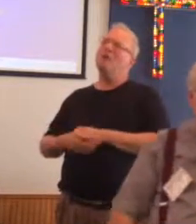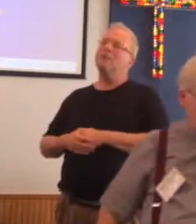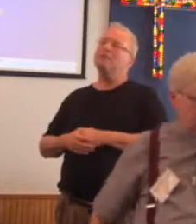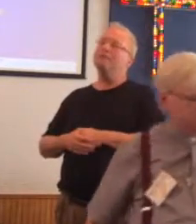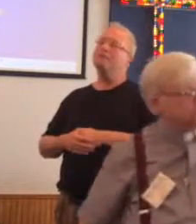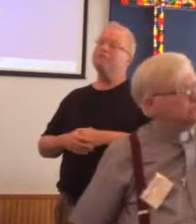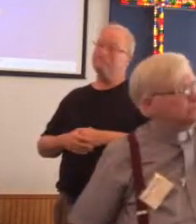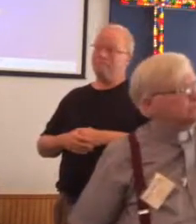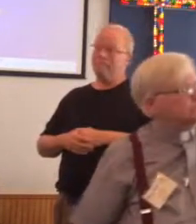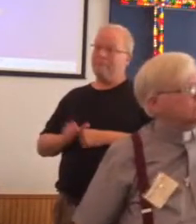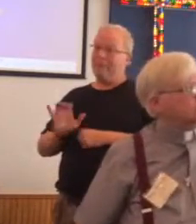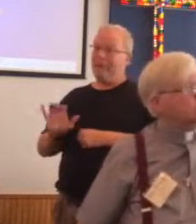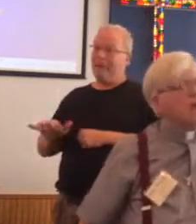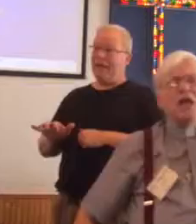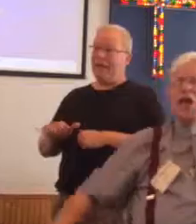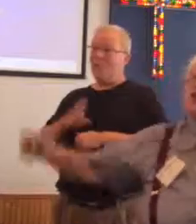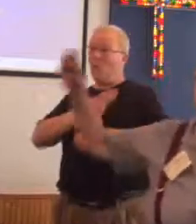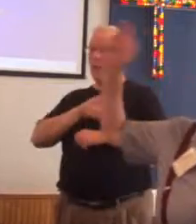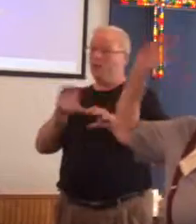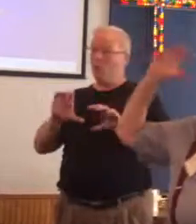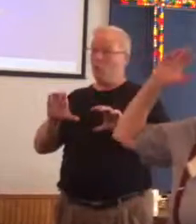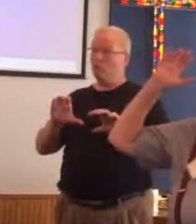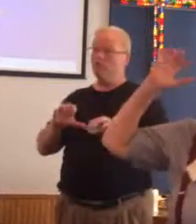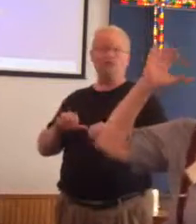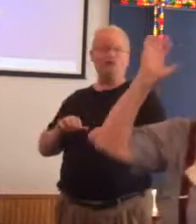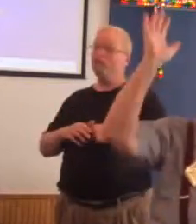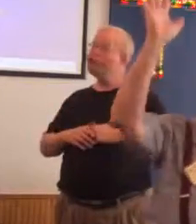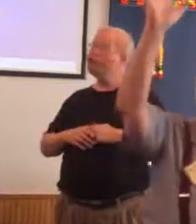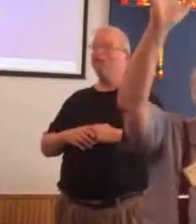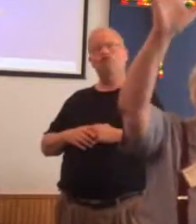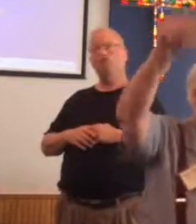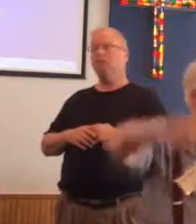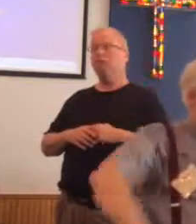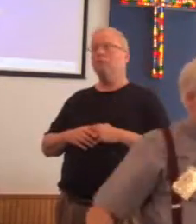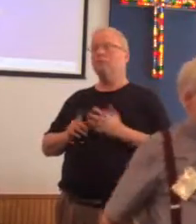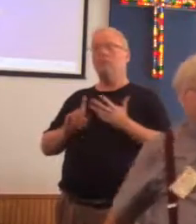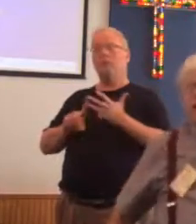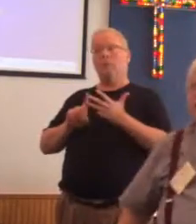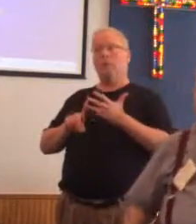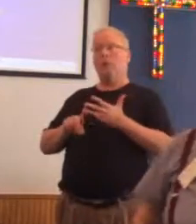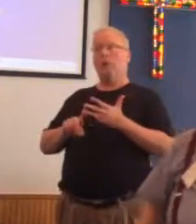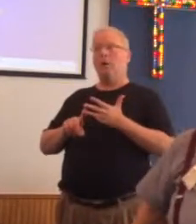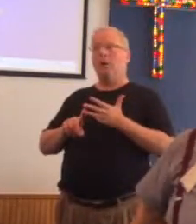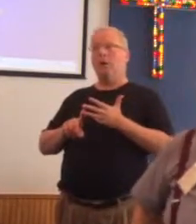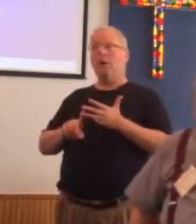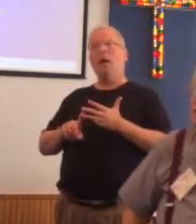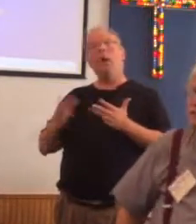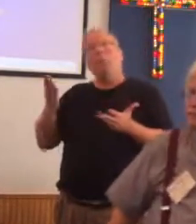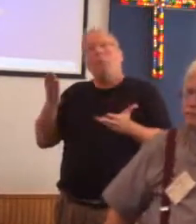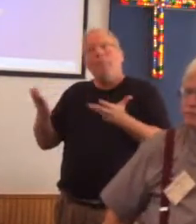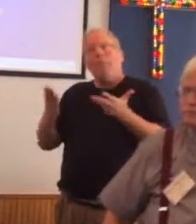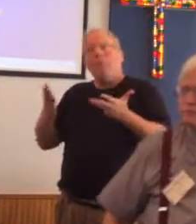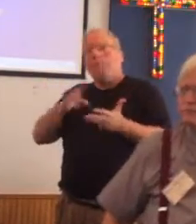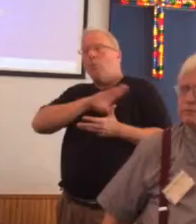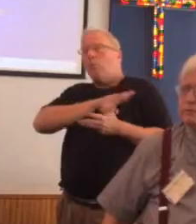He didn't. He could have denounced her to the